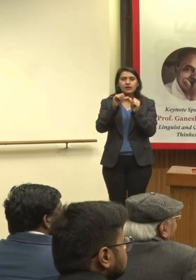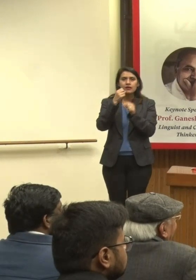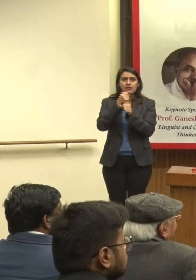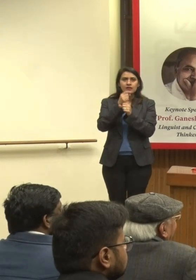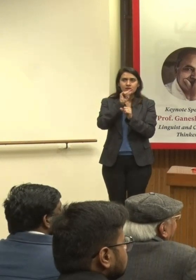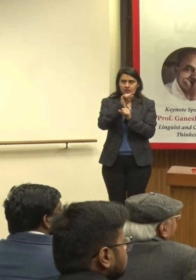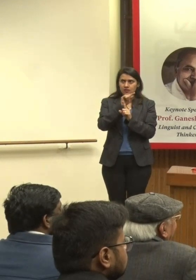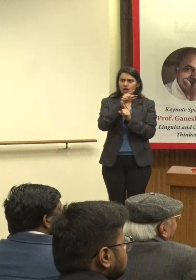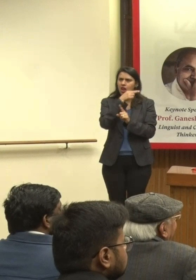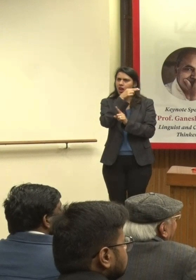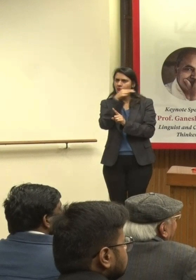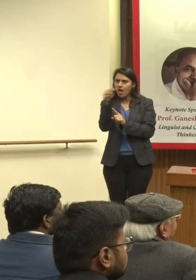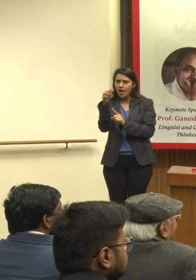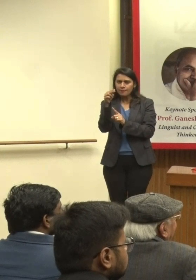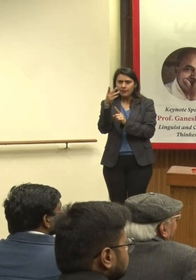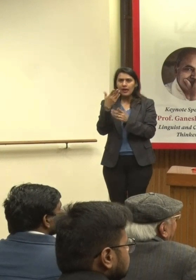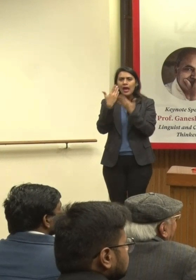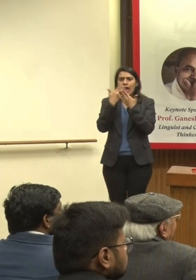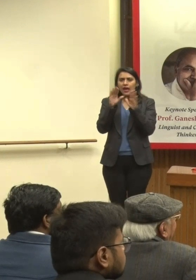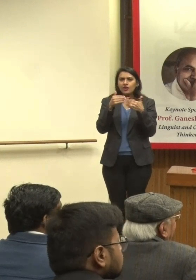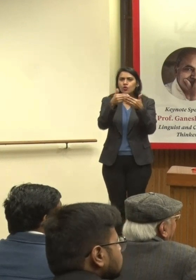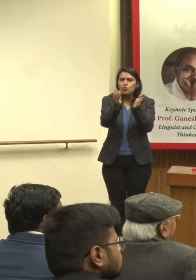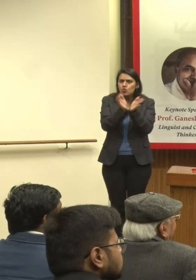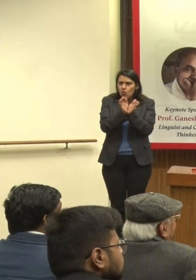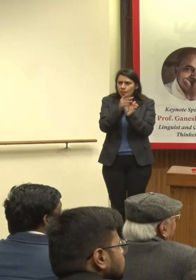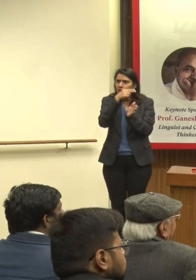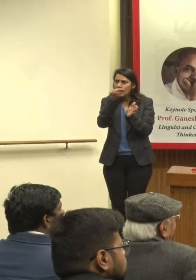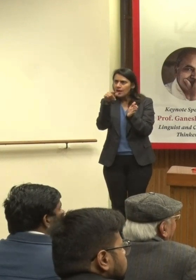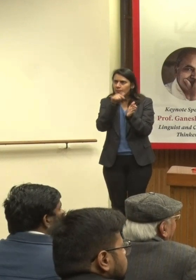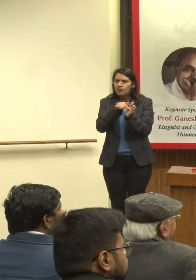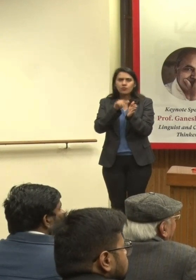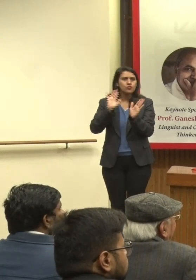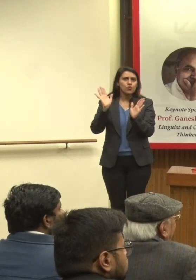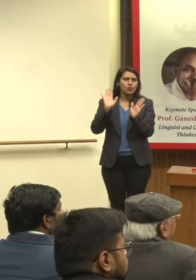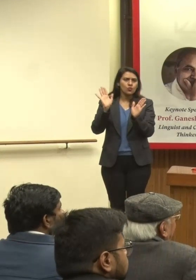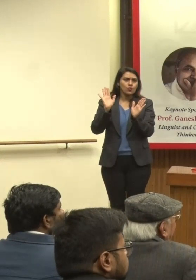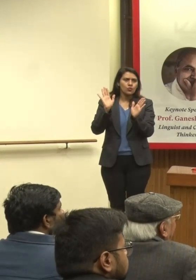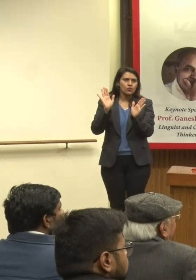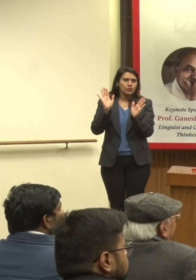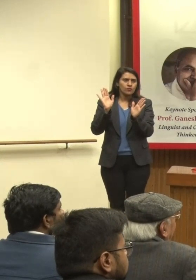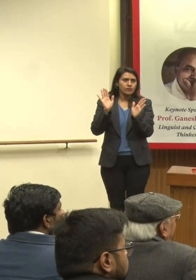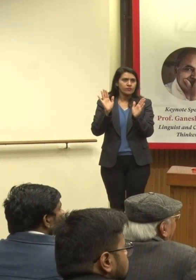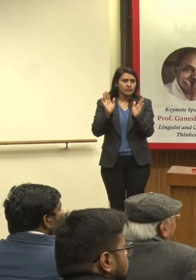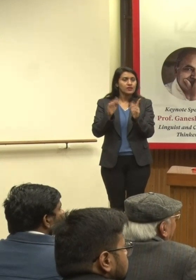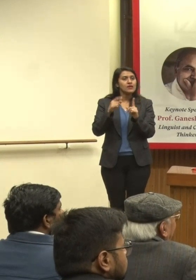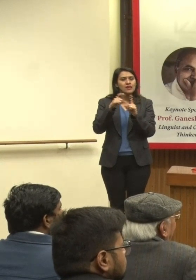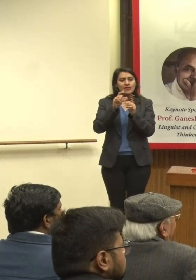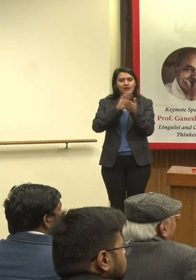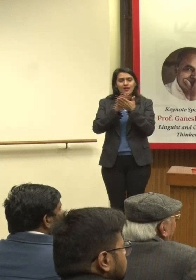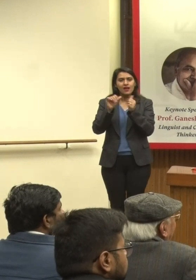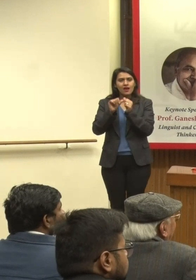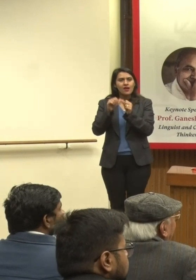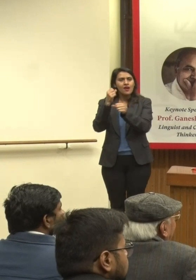was not name of any community in India. The word Thug was not name of any Indian